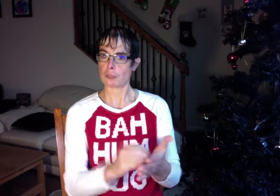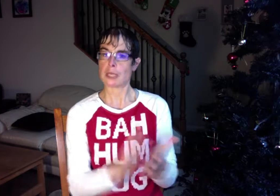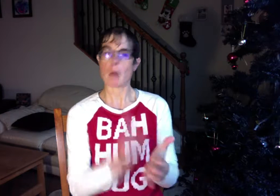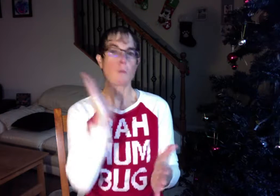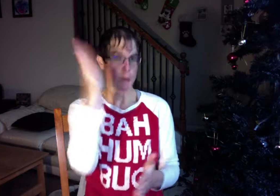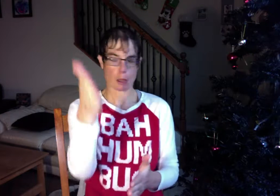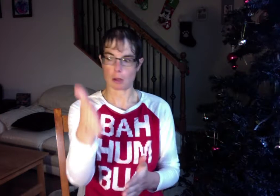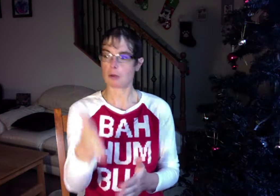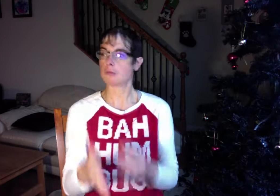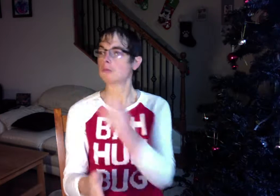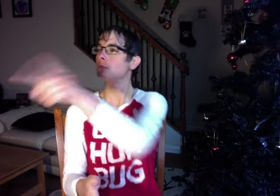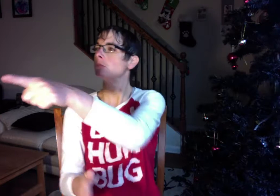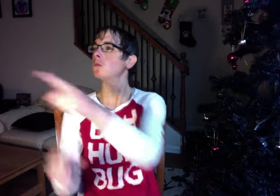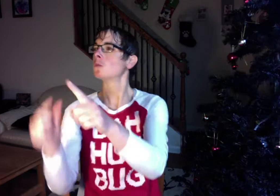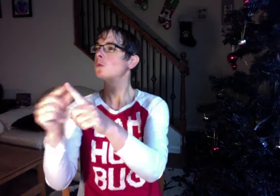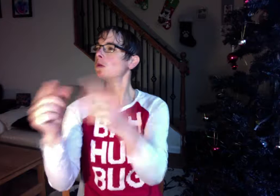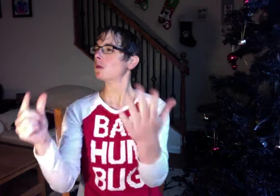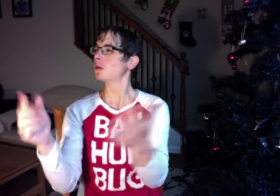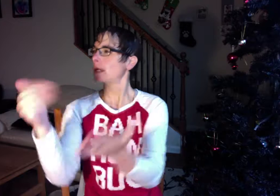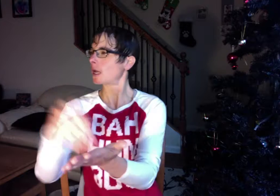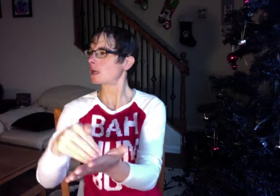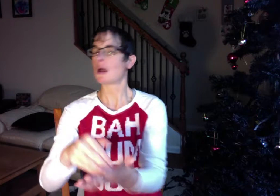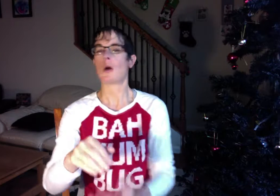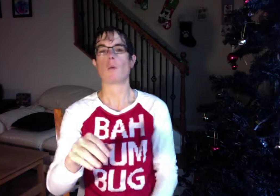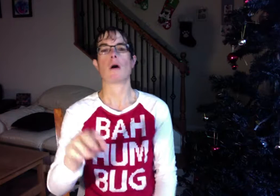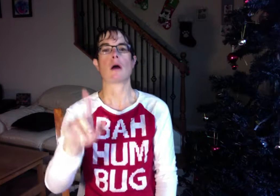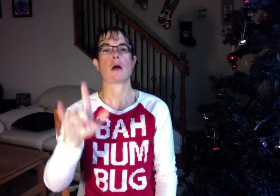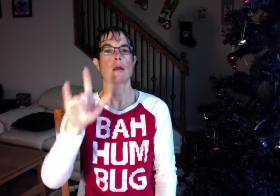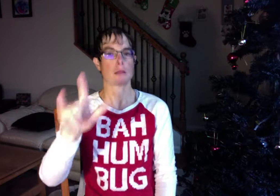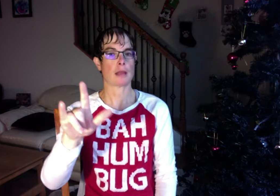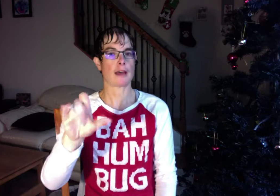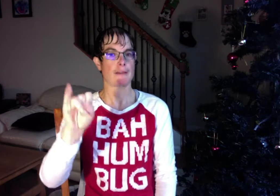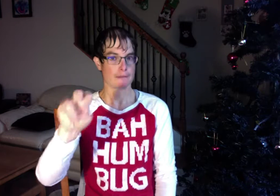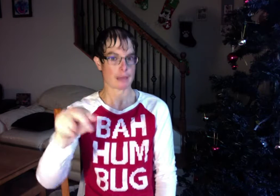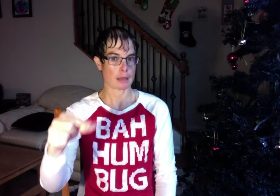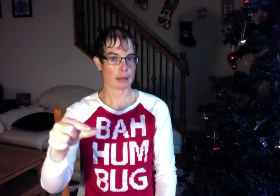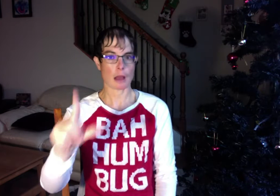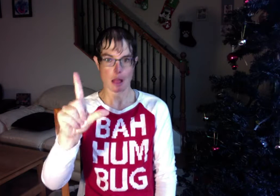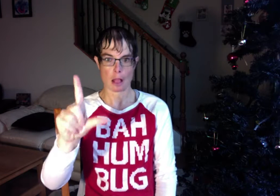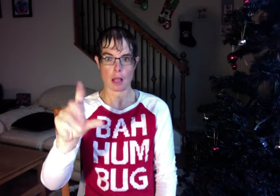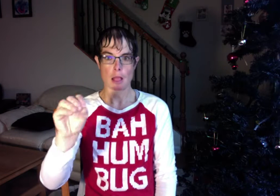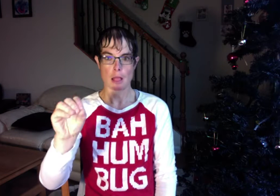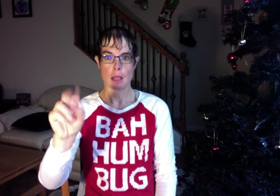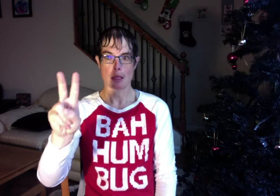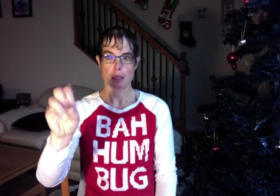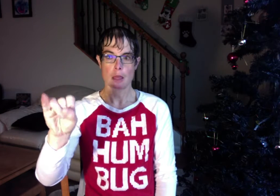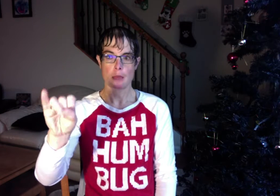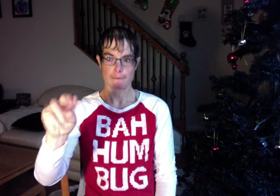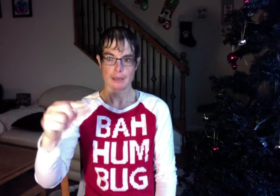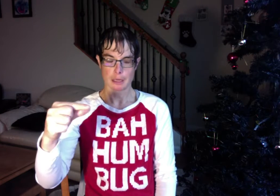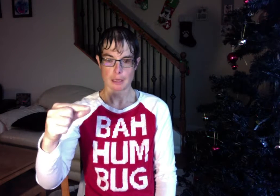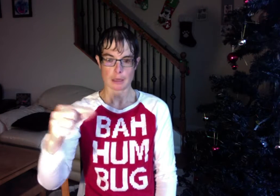shared loving. No, I didn't. Loving, caring. Let's put both of those. Okay? Loving and caring in the first character trait